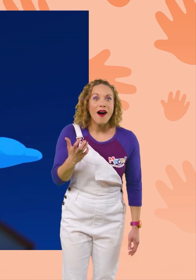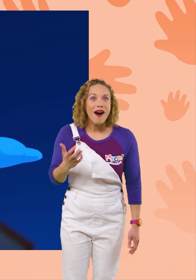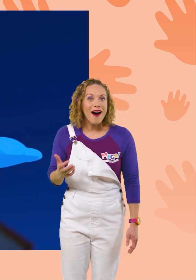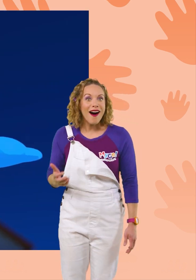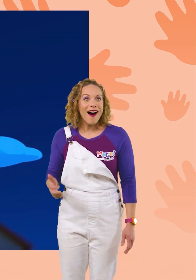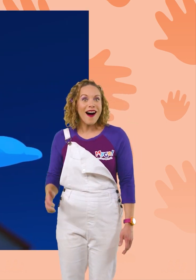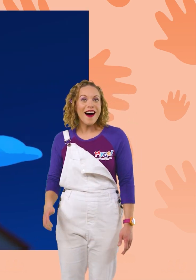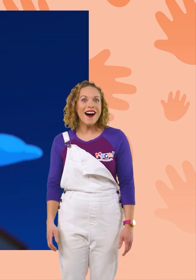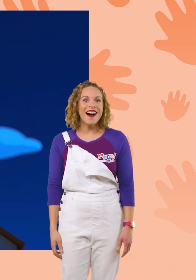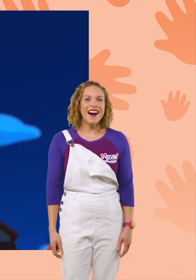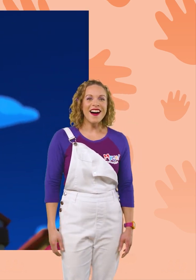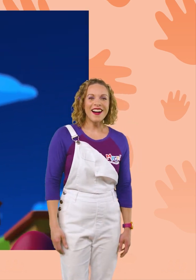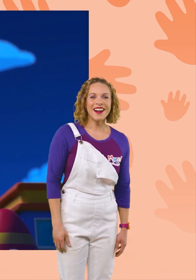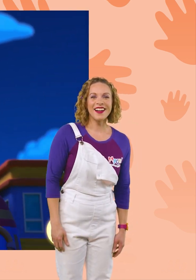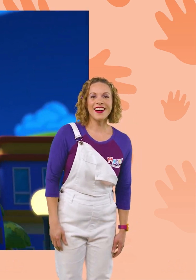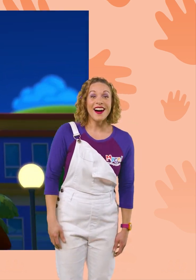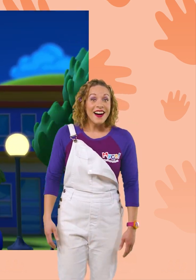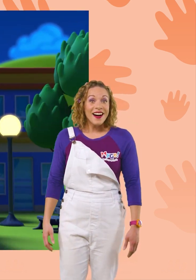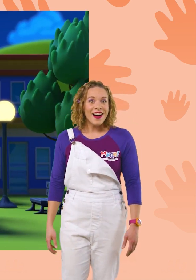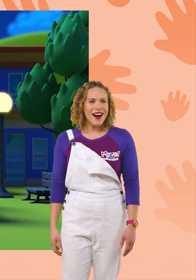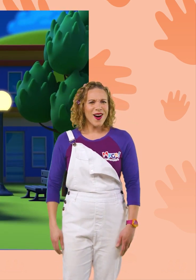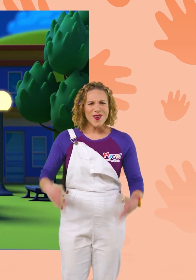Whoa!